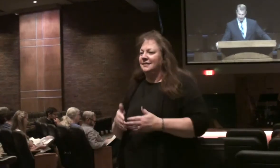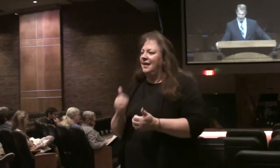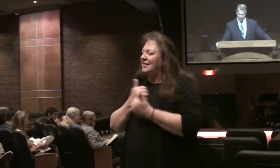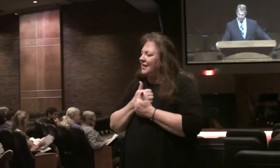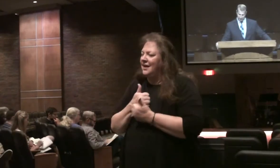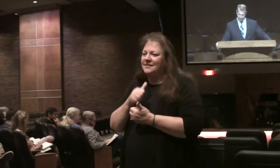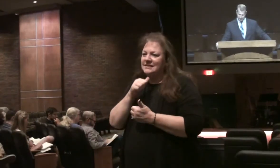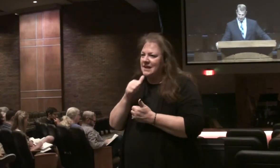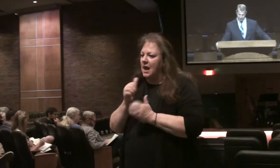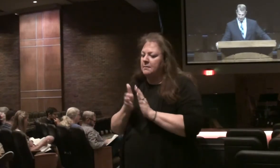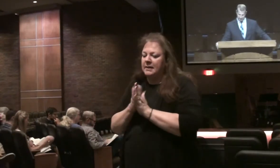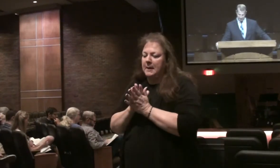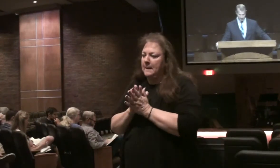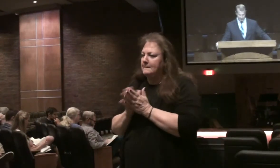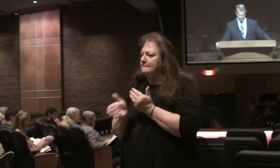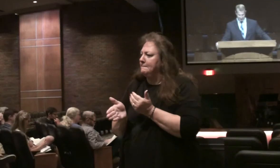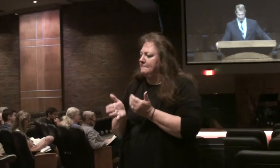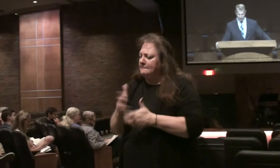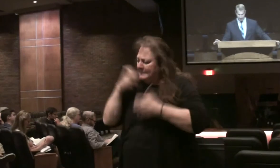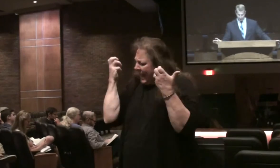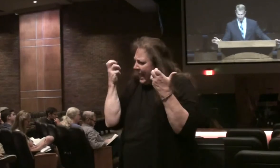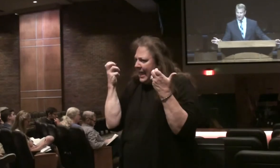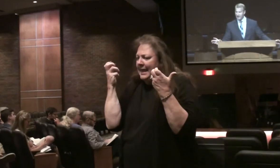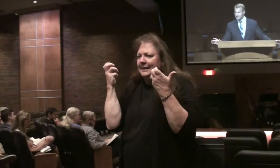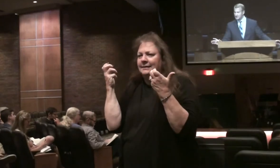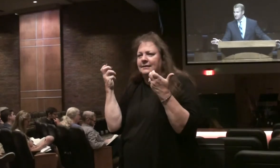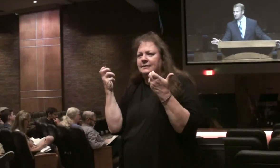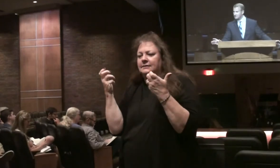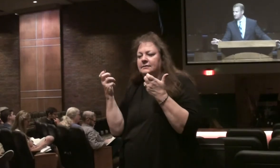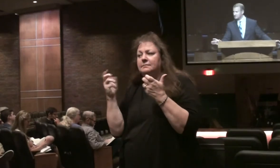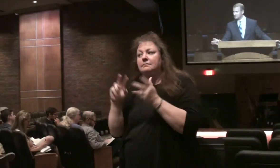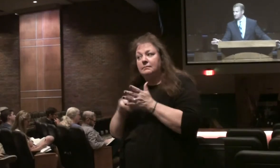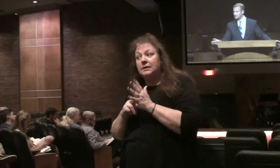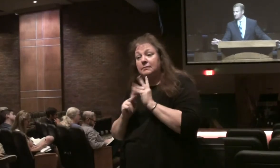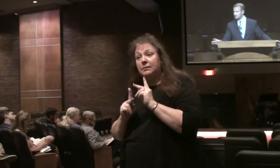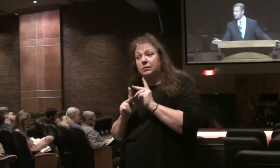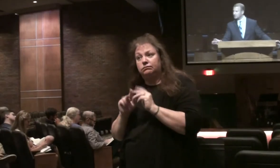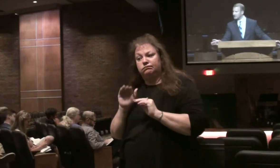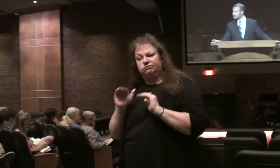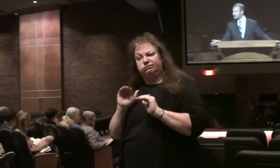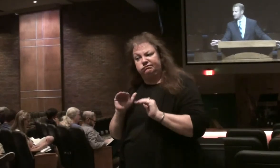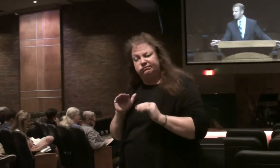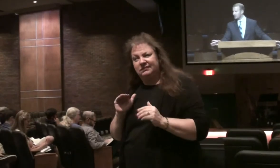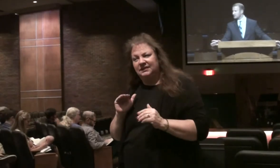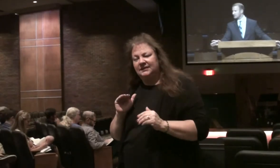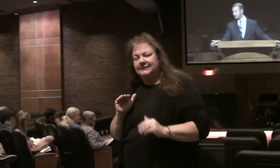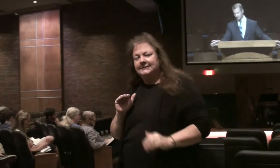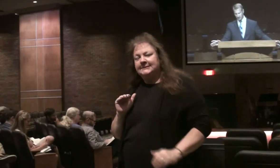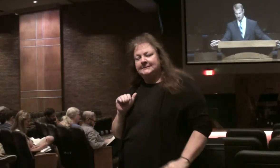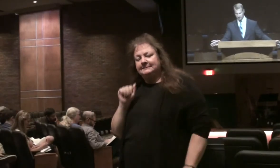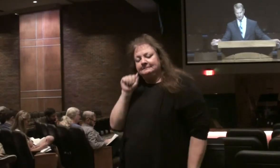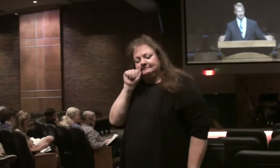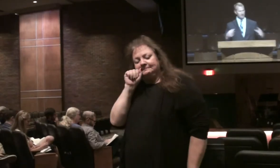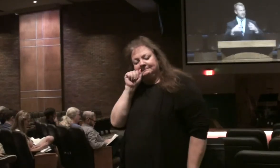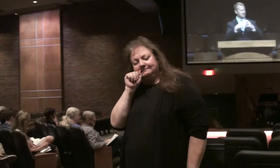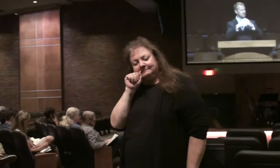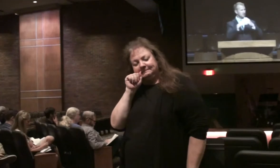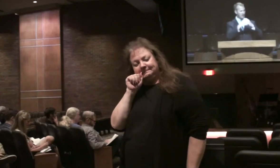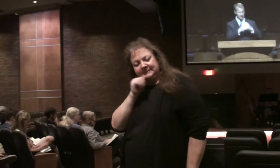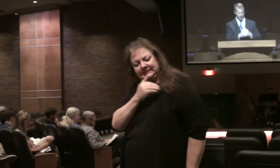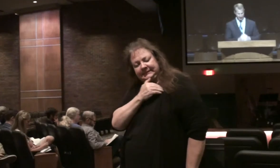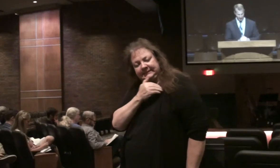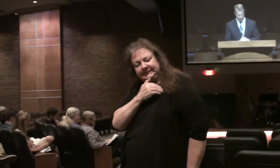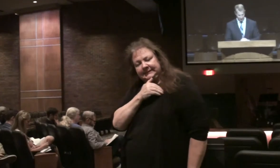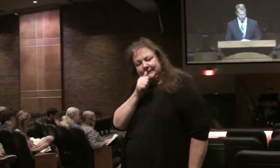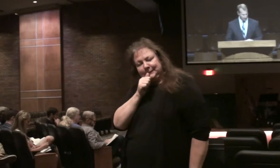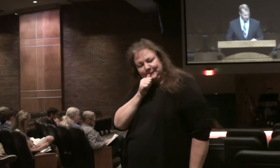Love is not provoked. Doesn't mean there's not provocations. It's patient, long-suffering. See how these go